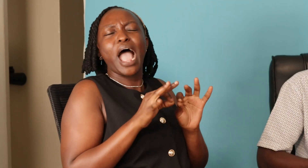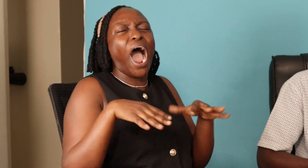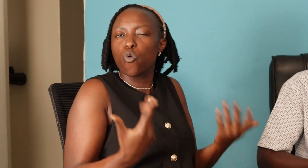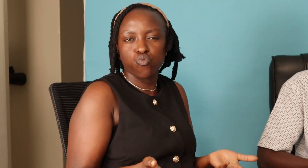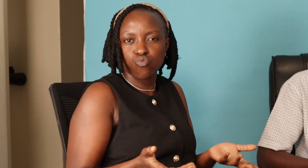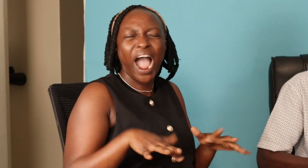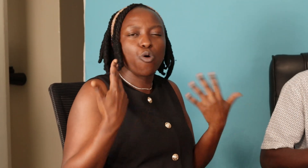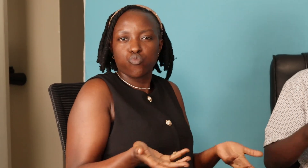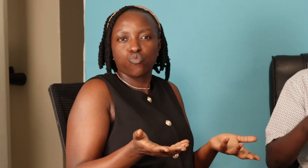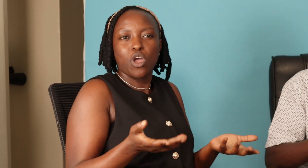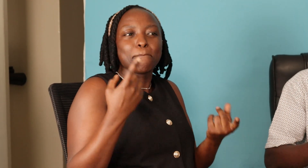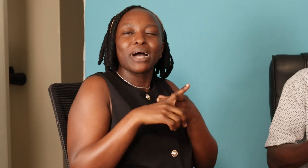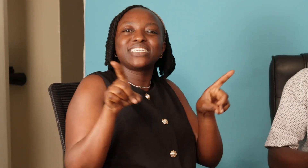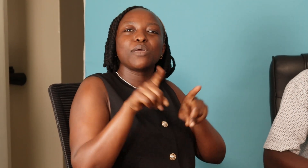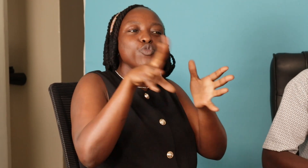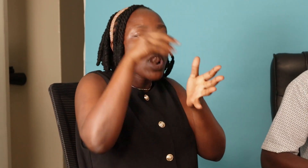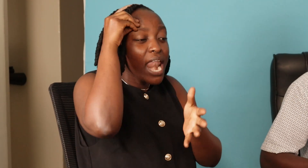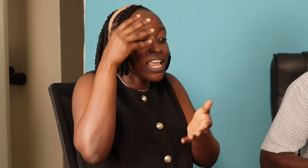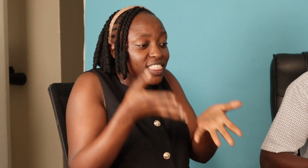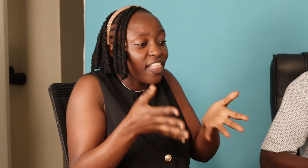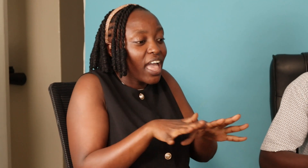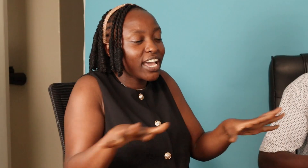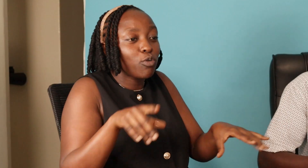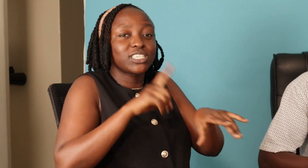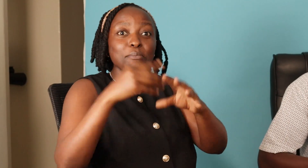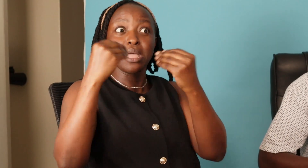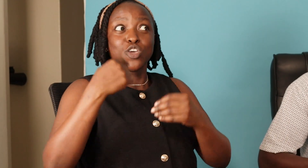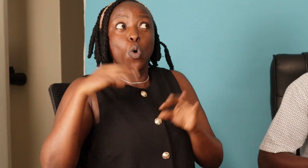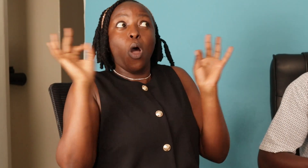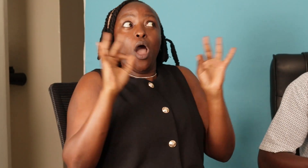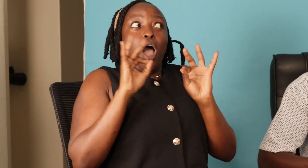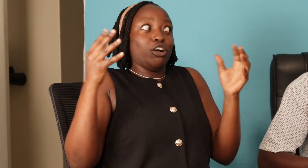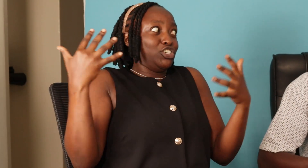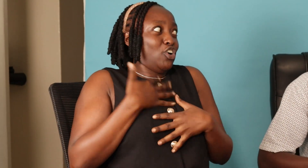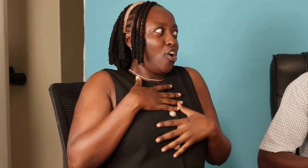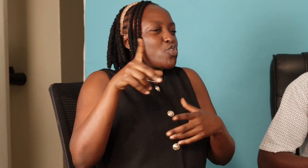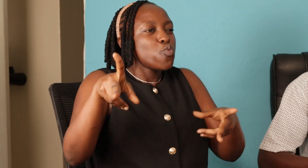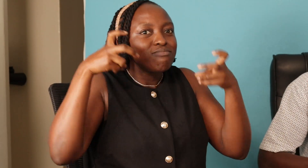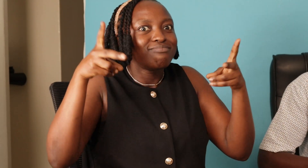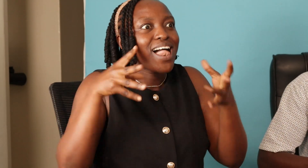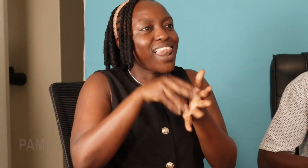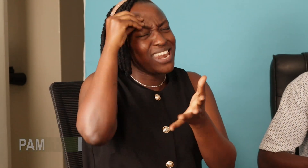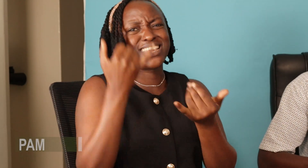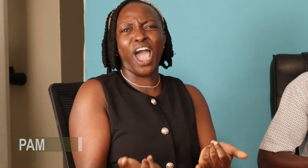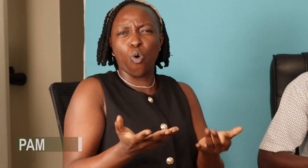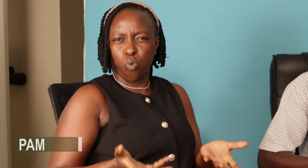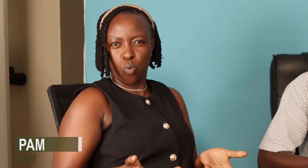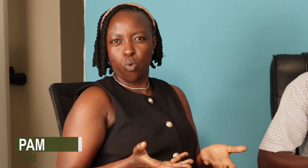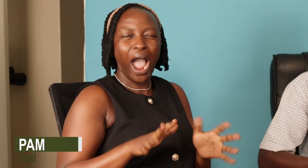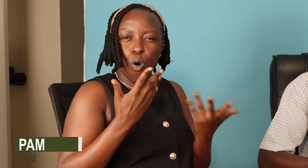setting and you're learning, you're saying I can interpret, but you are also learning there on the ground. When they're informing you, you're shocked. You're like, oh, this is how it